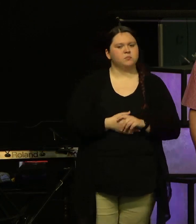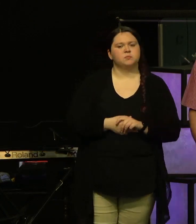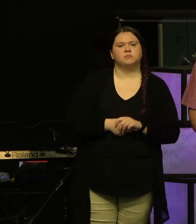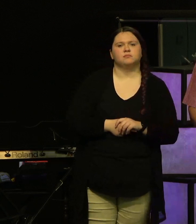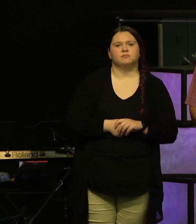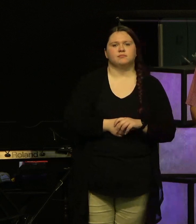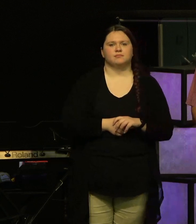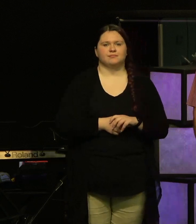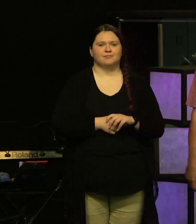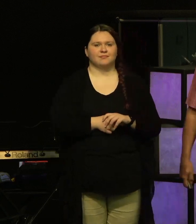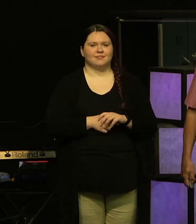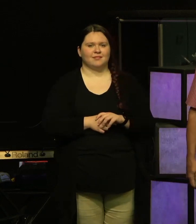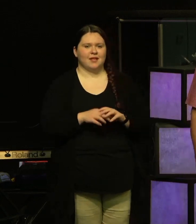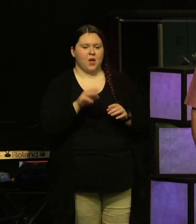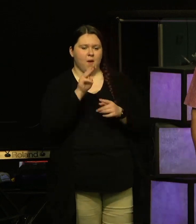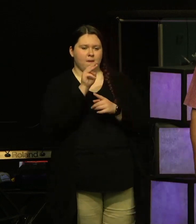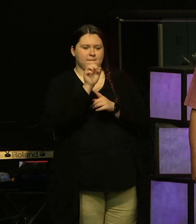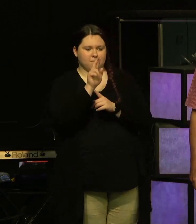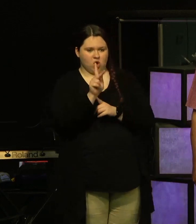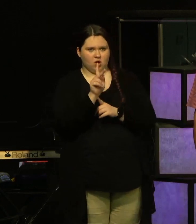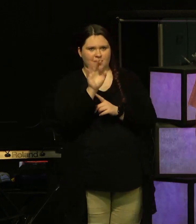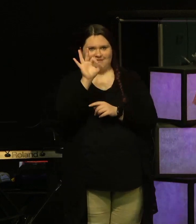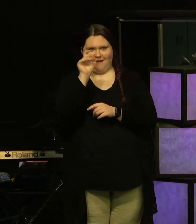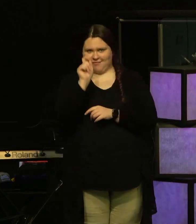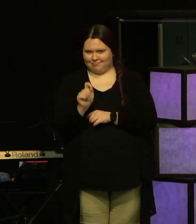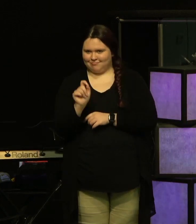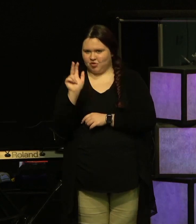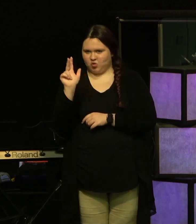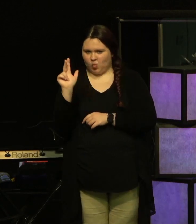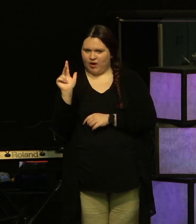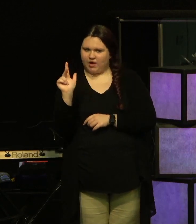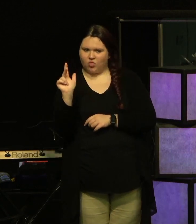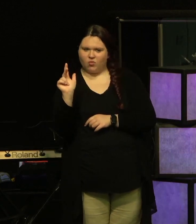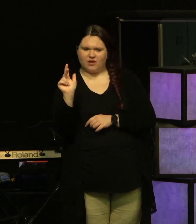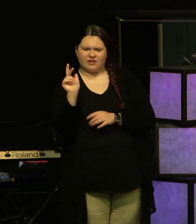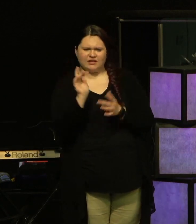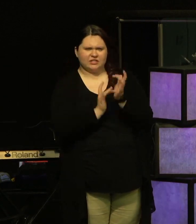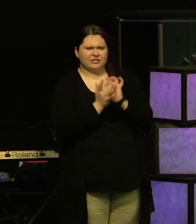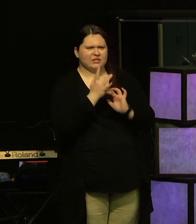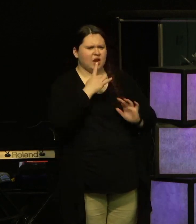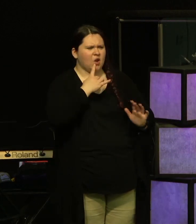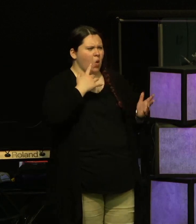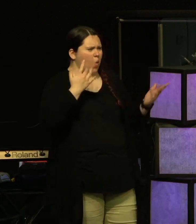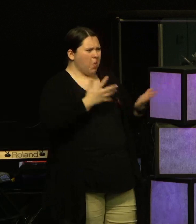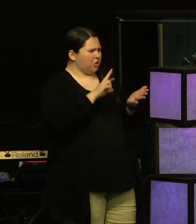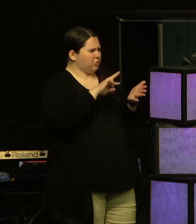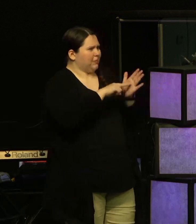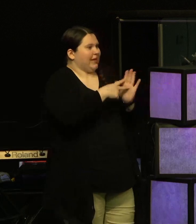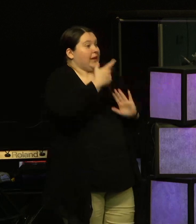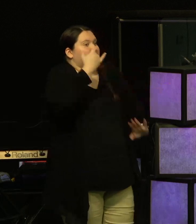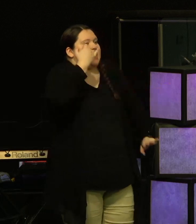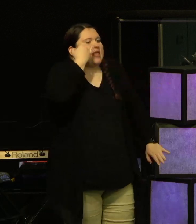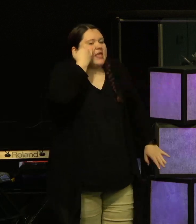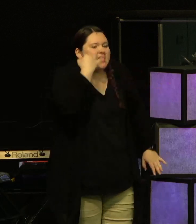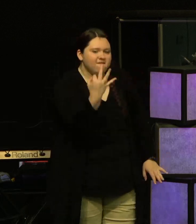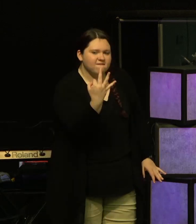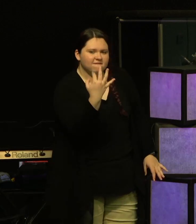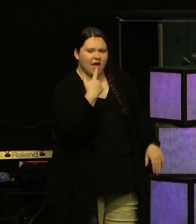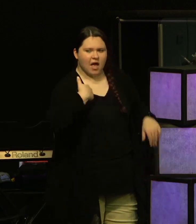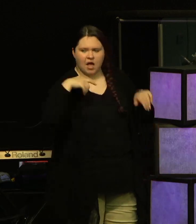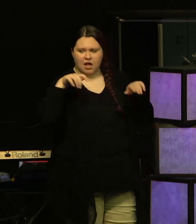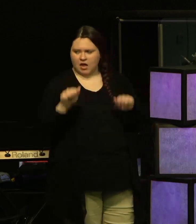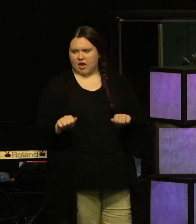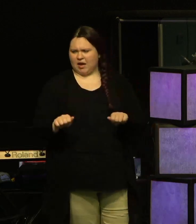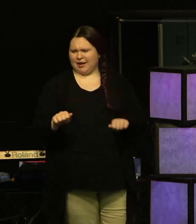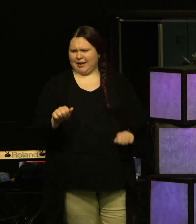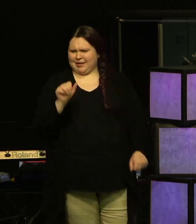And right there, Mark 9:23, Jesus says, what do you mean if I can? What do you